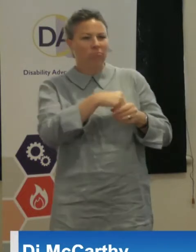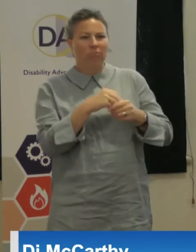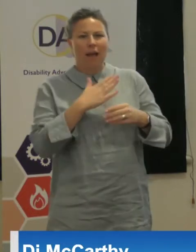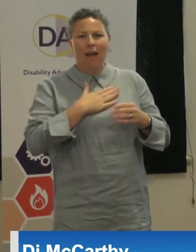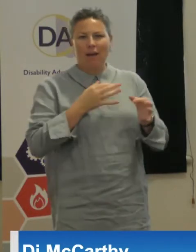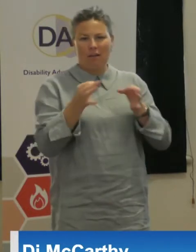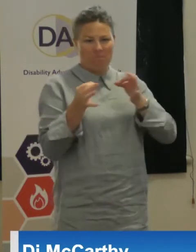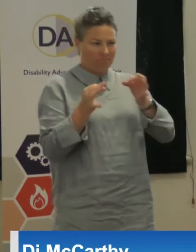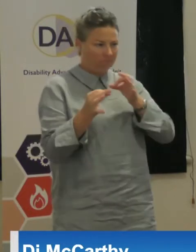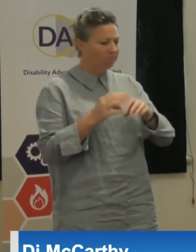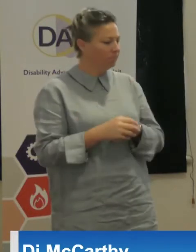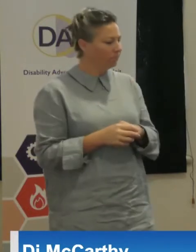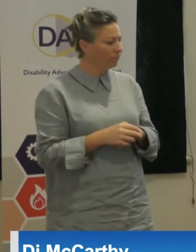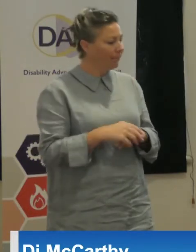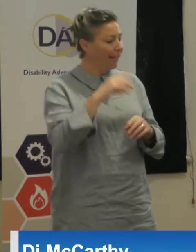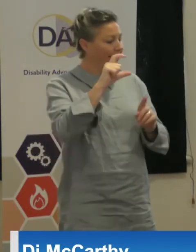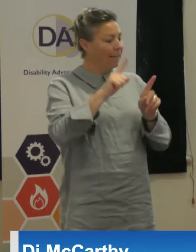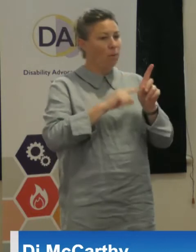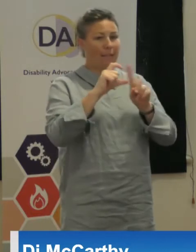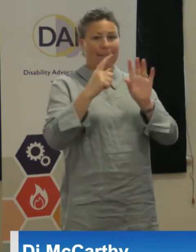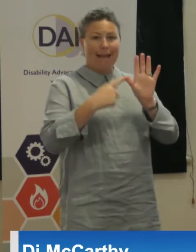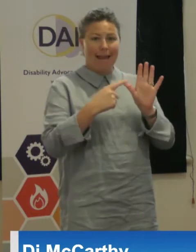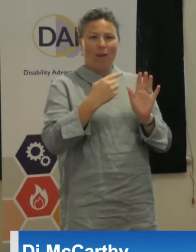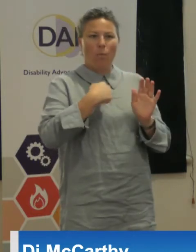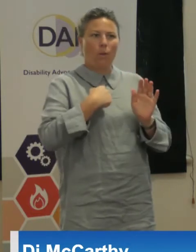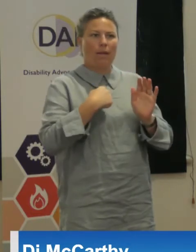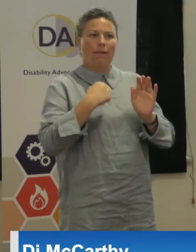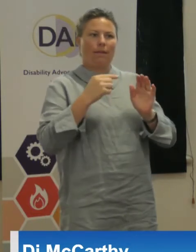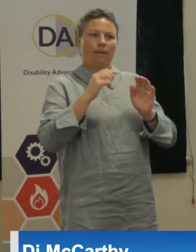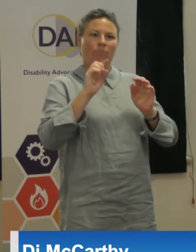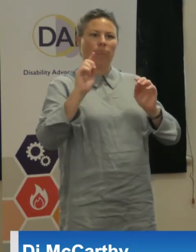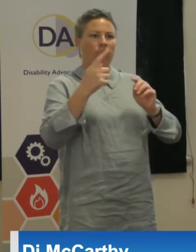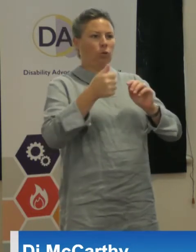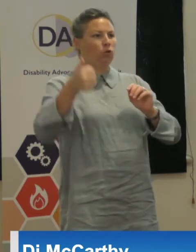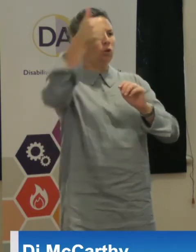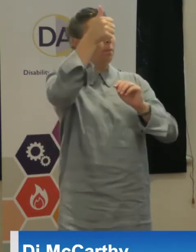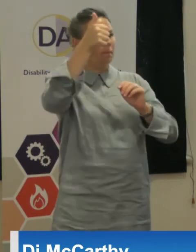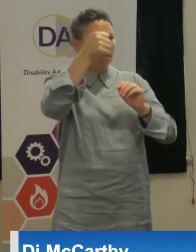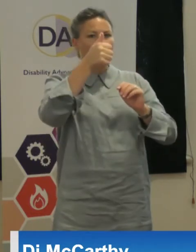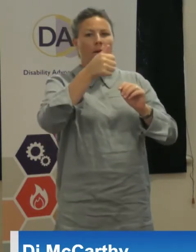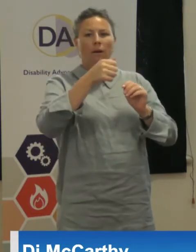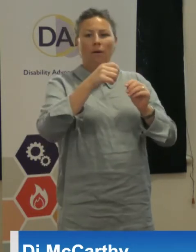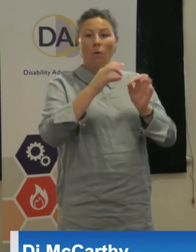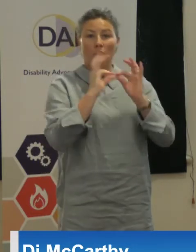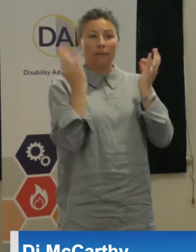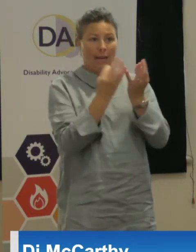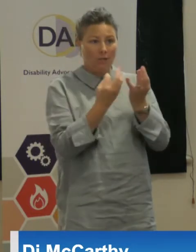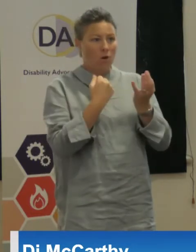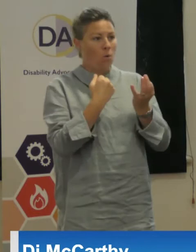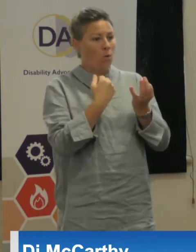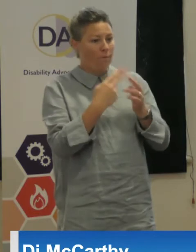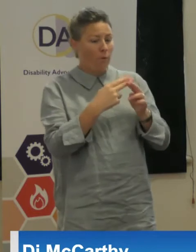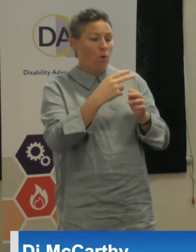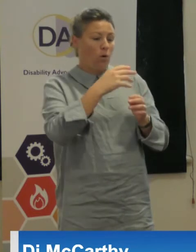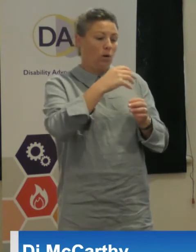Children and Young People with Disability Australia is a peak disability organisation that represent people, children and young people